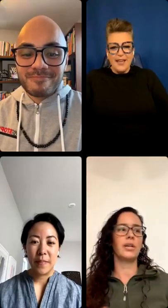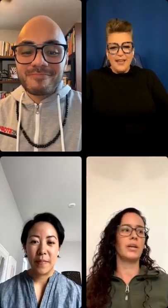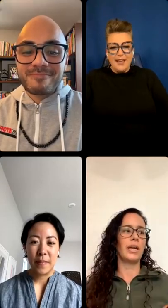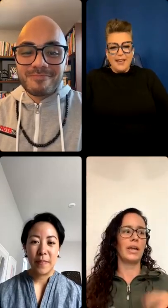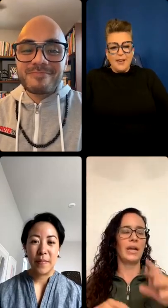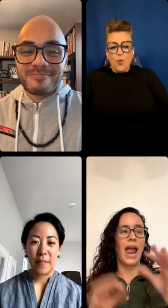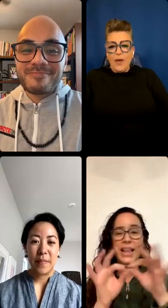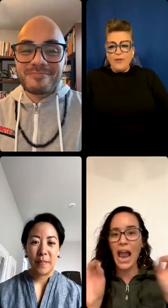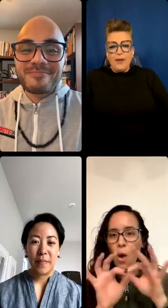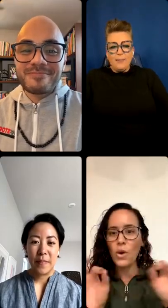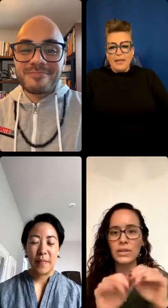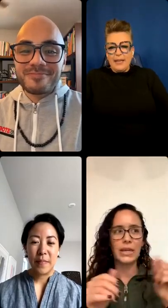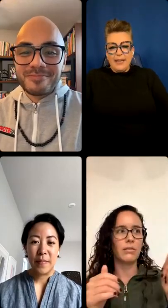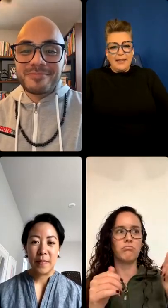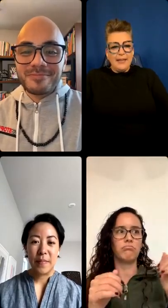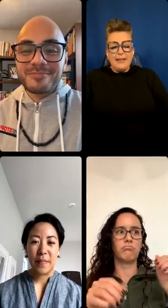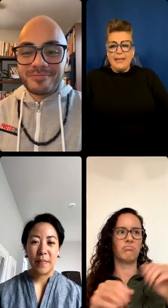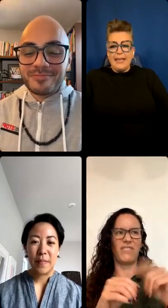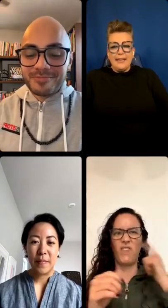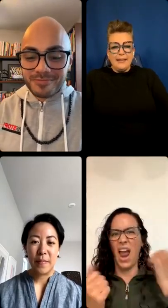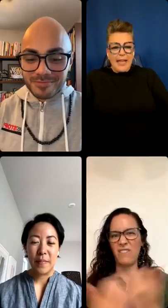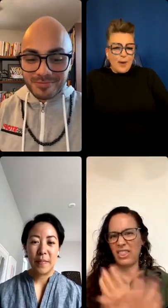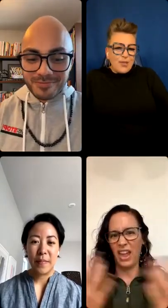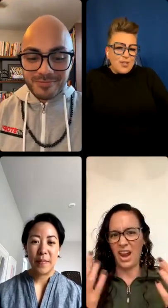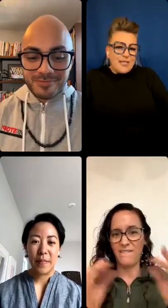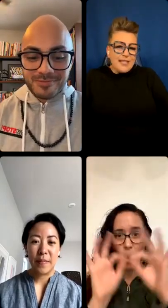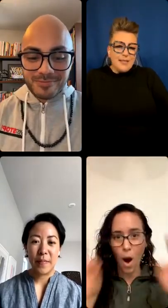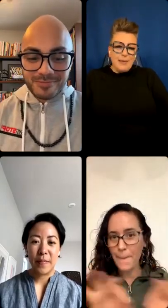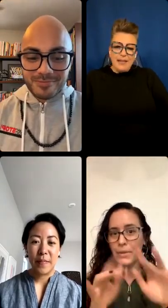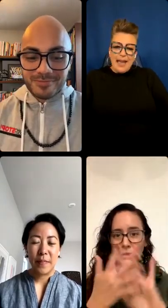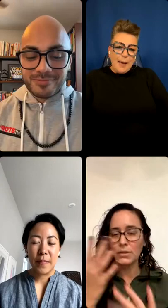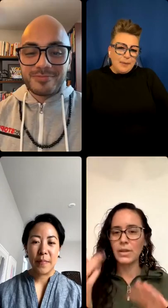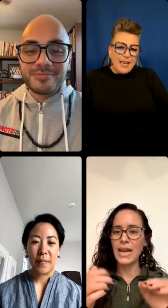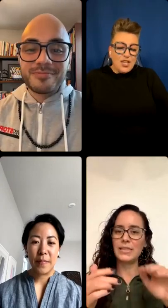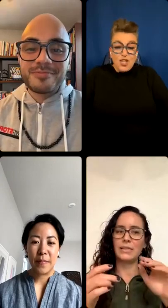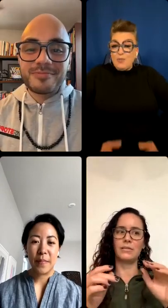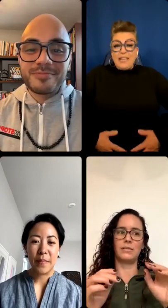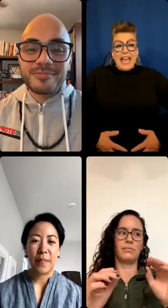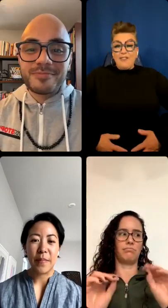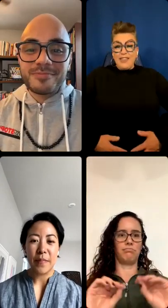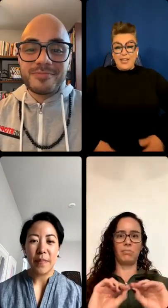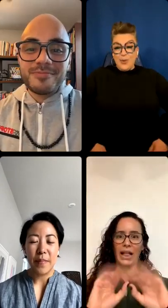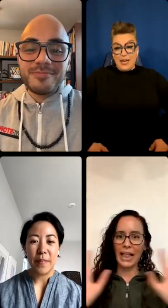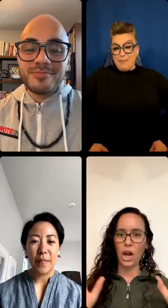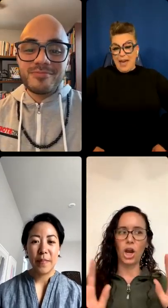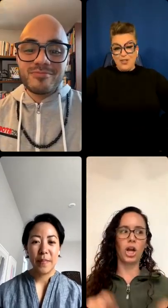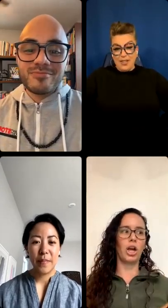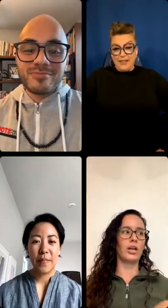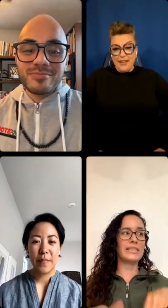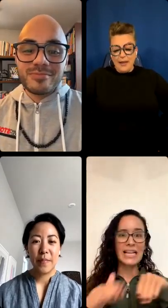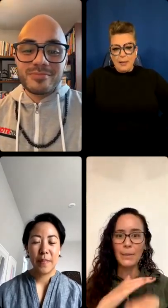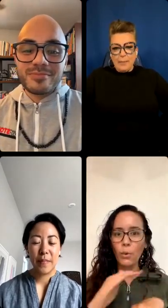others, whether it be in language assessment, applications, really everything you